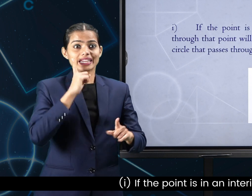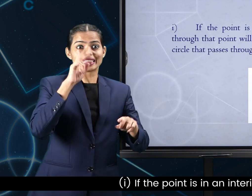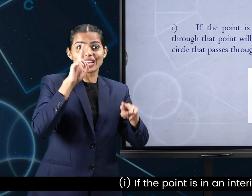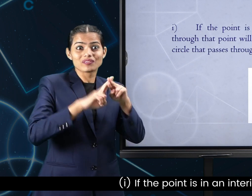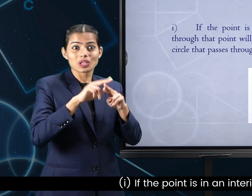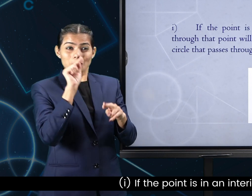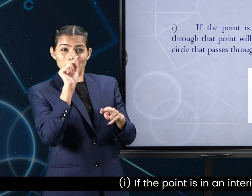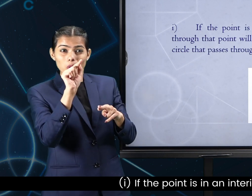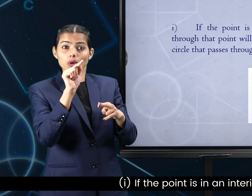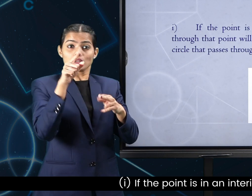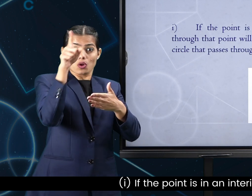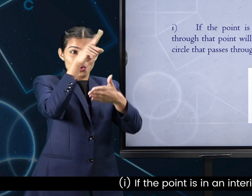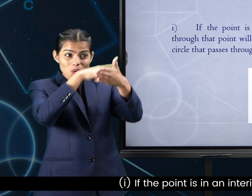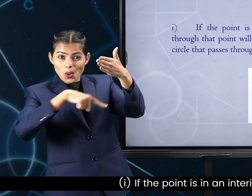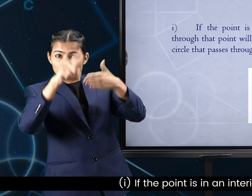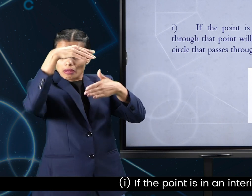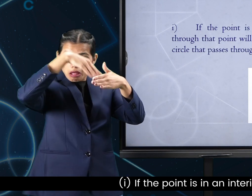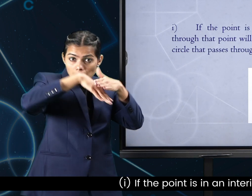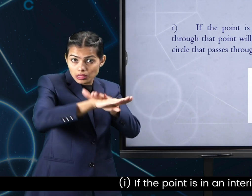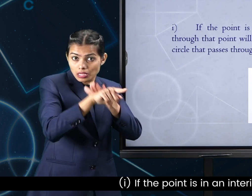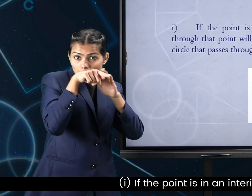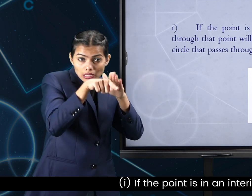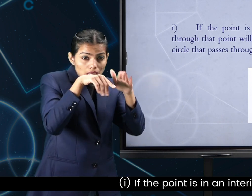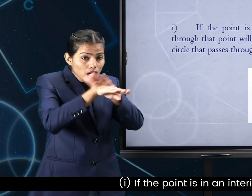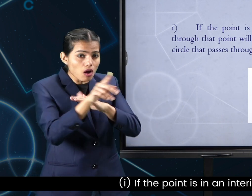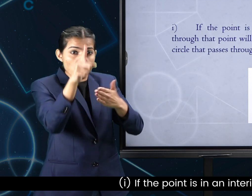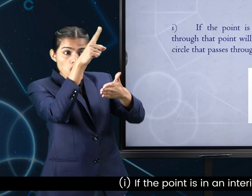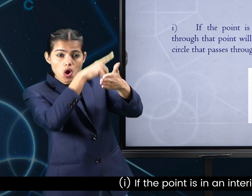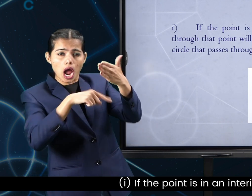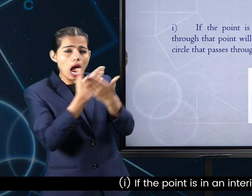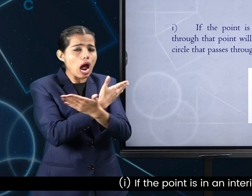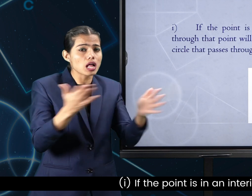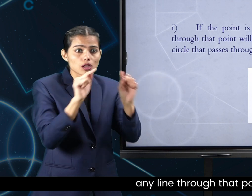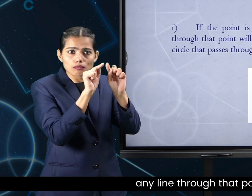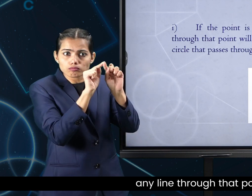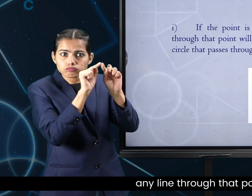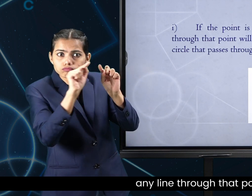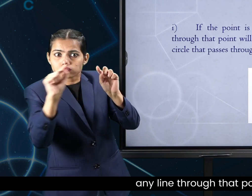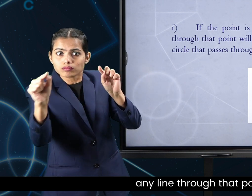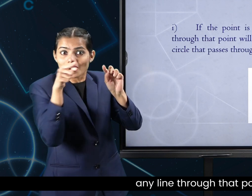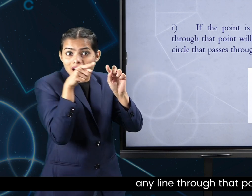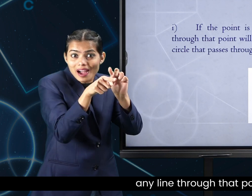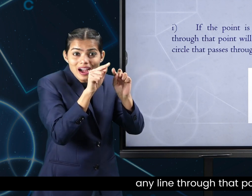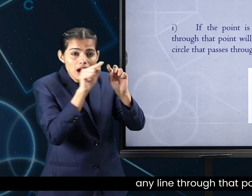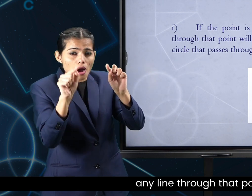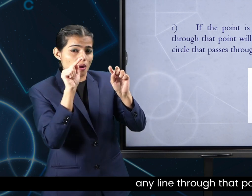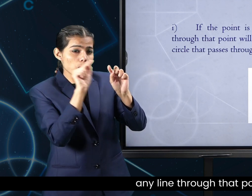If the point is in an interior region of the circle, any line through that point will be